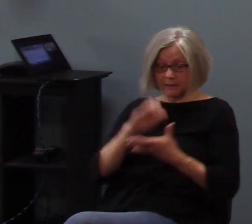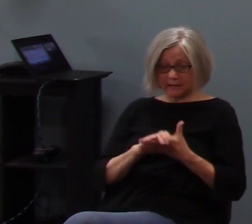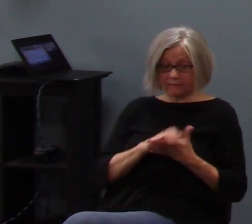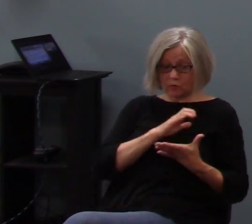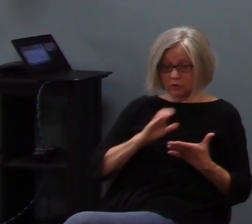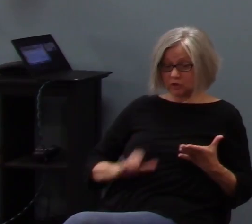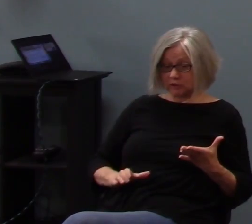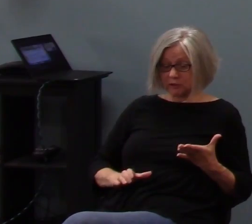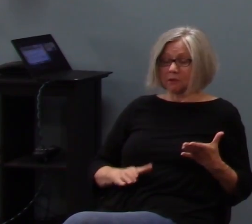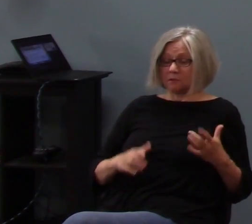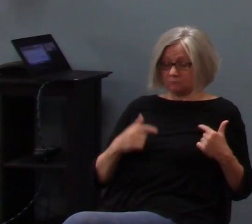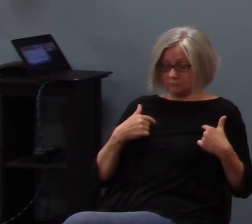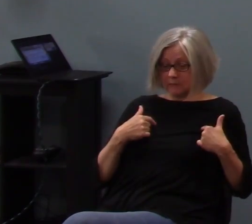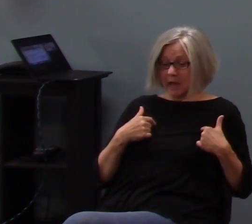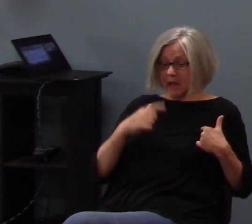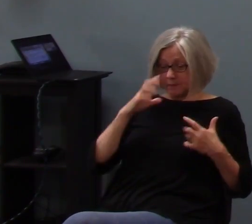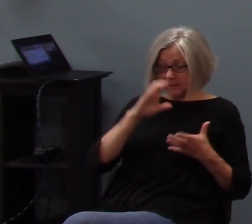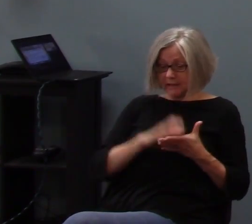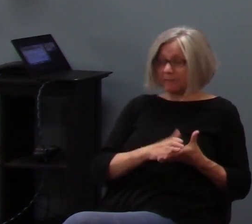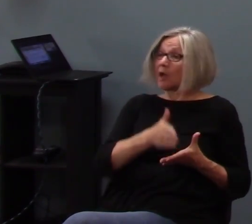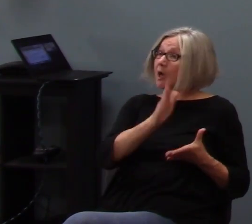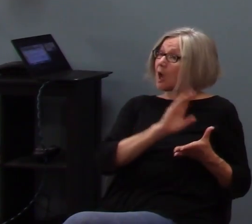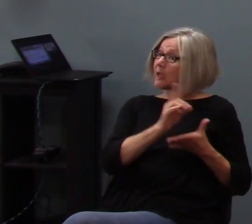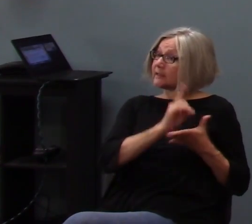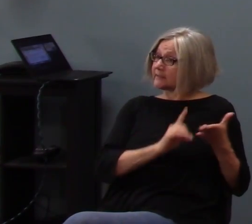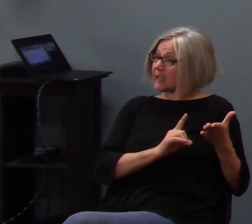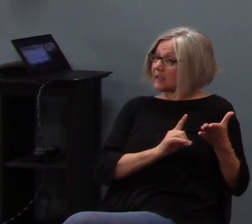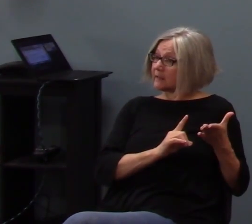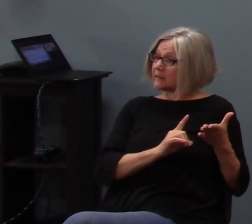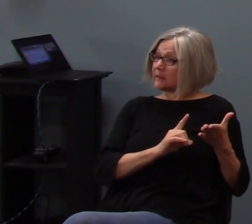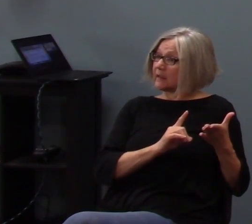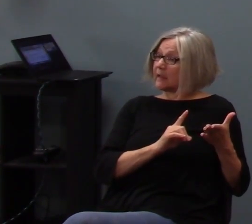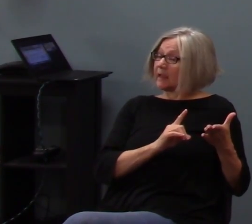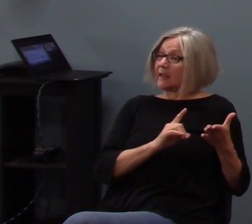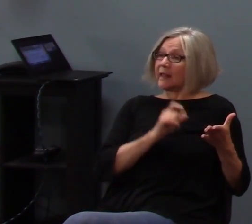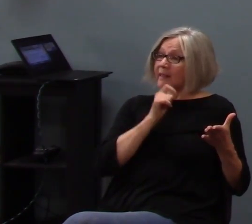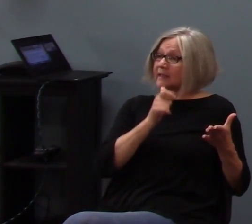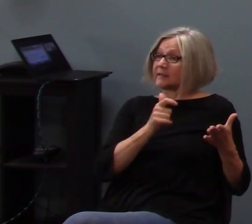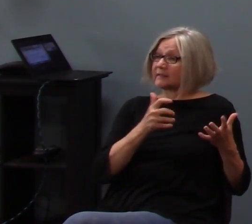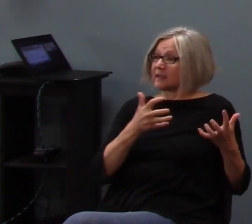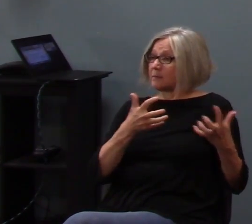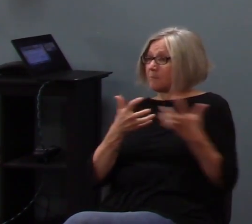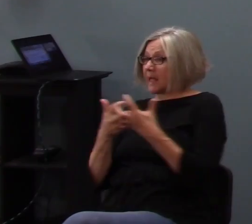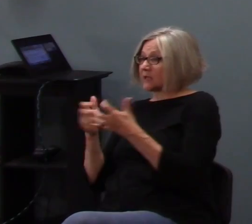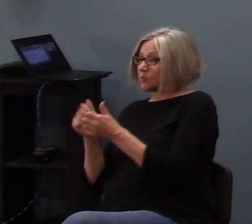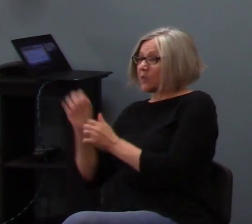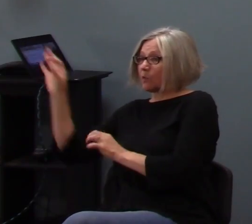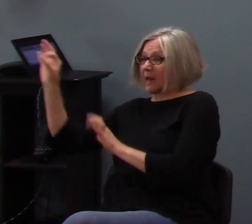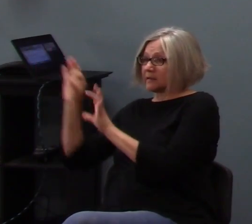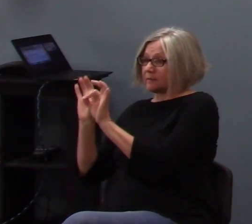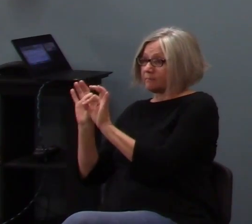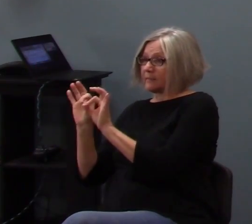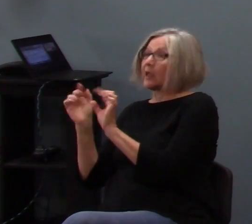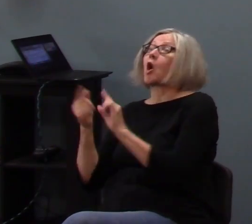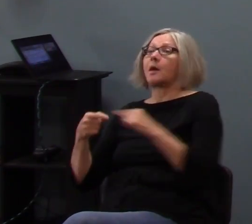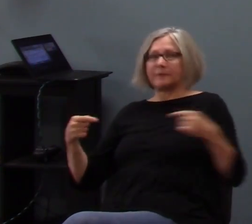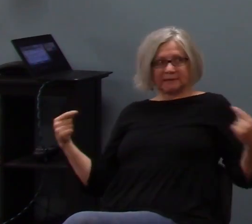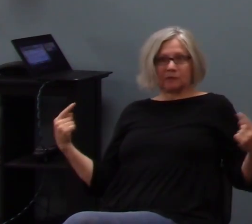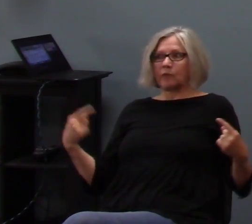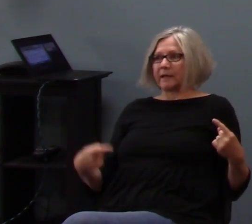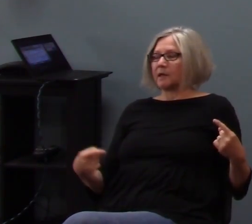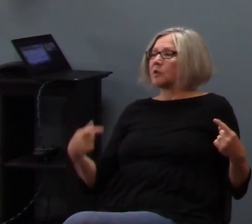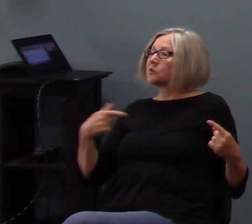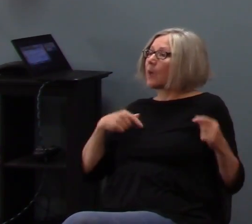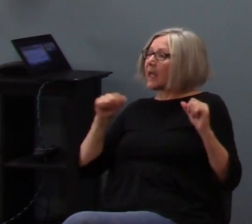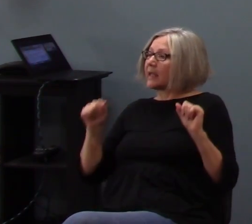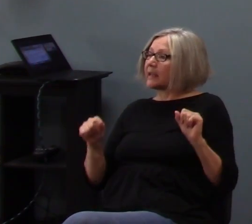God designed is incompatible with random Correct. accidents. Those are exact opposites. So I can accept the